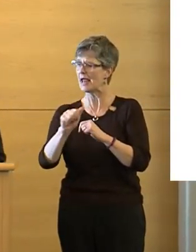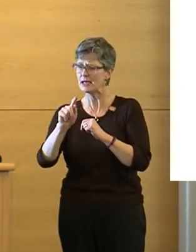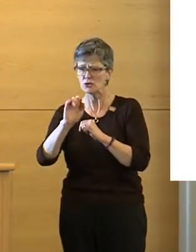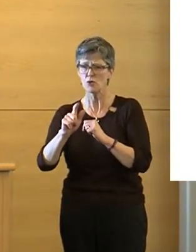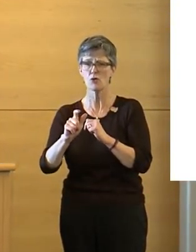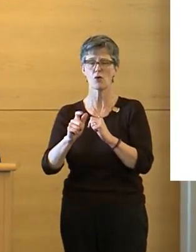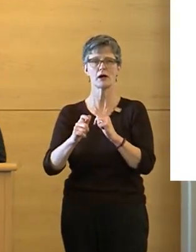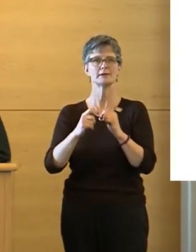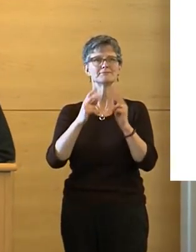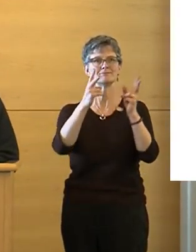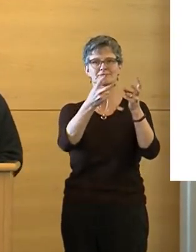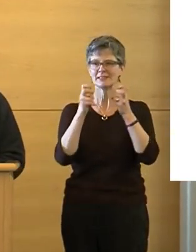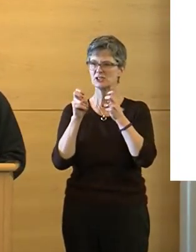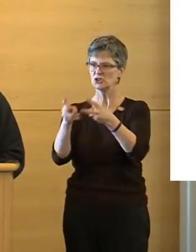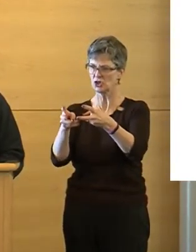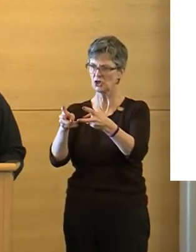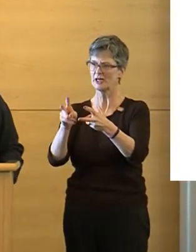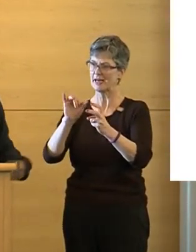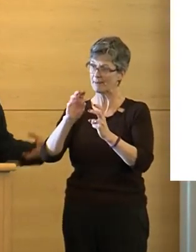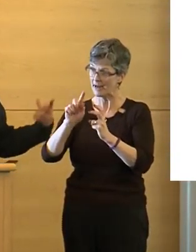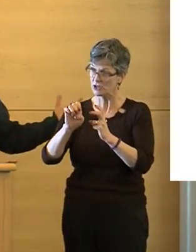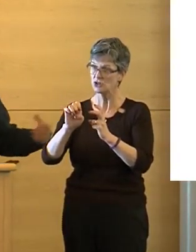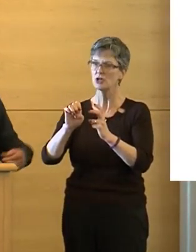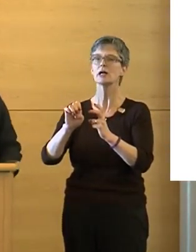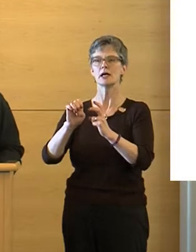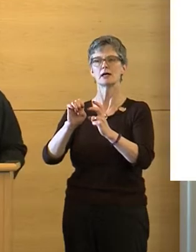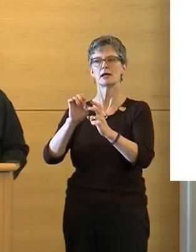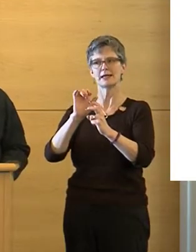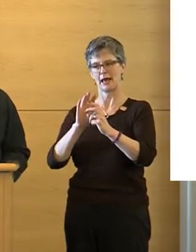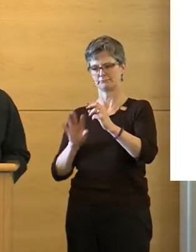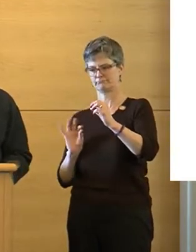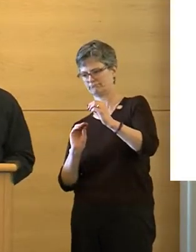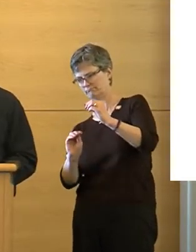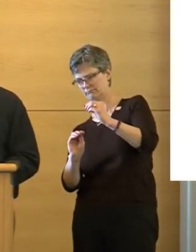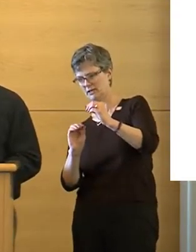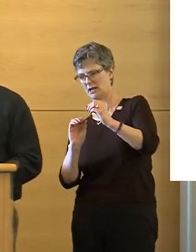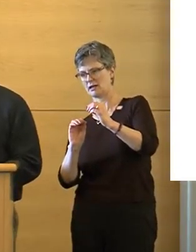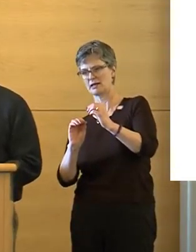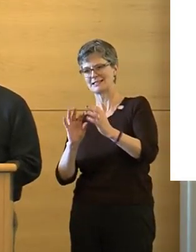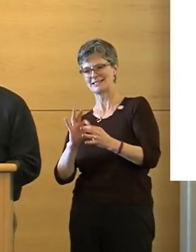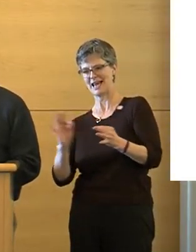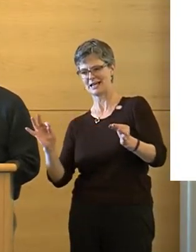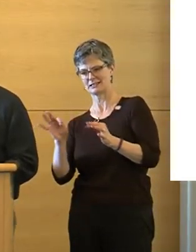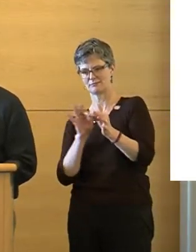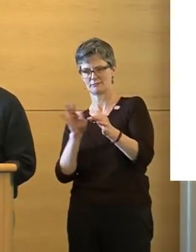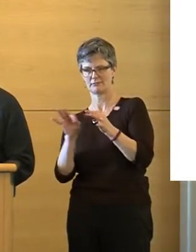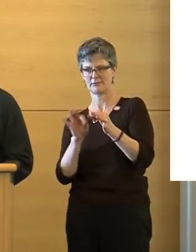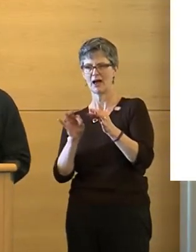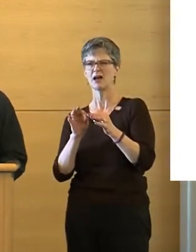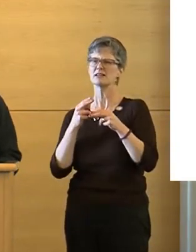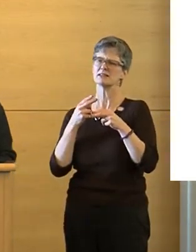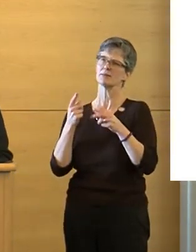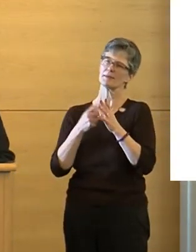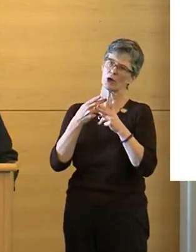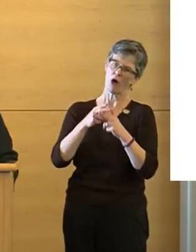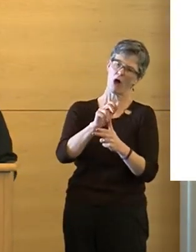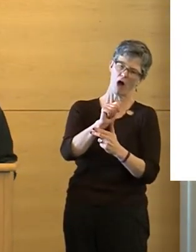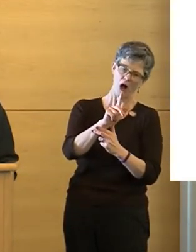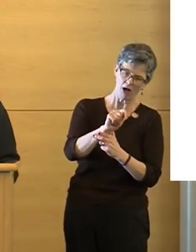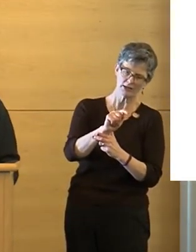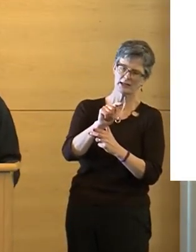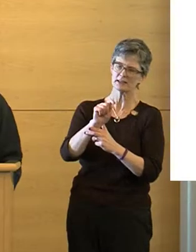page, make sure that you add alt text to it. And every tool that I know of that allows you to